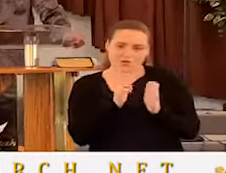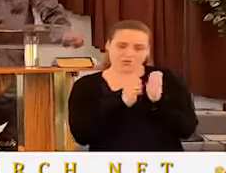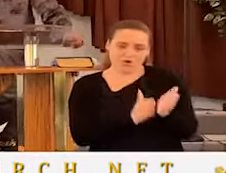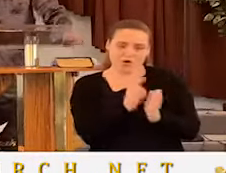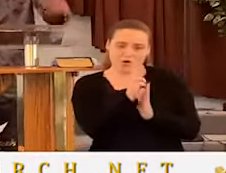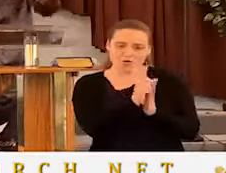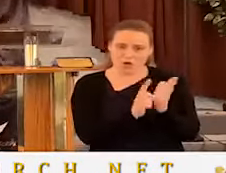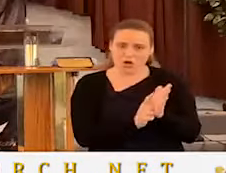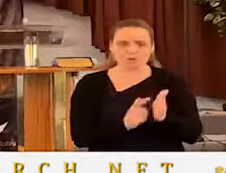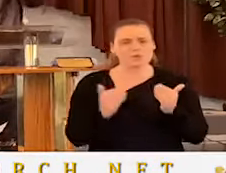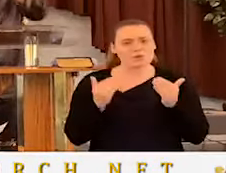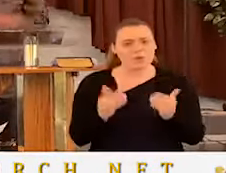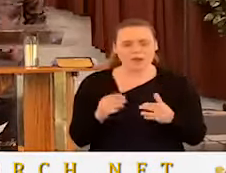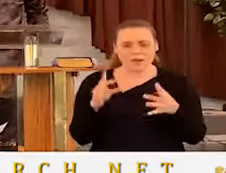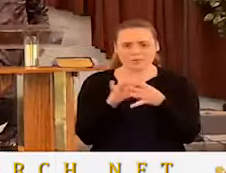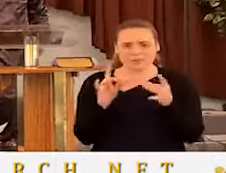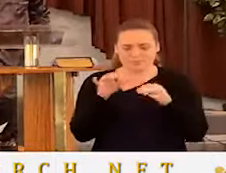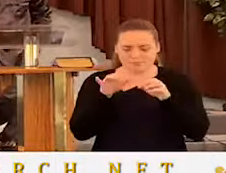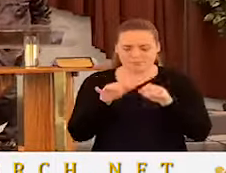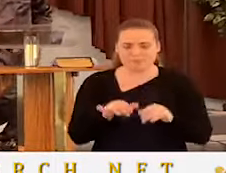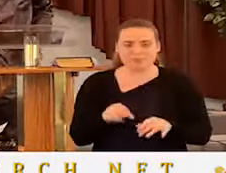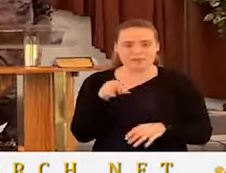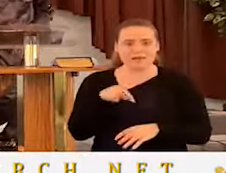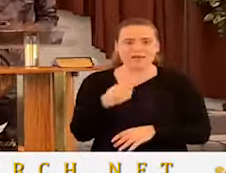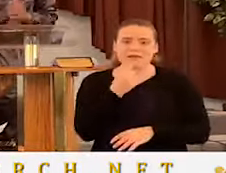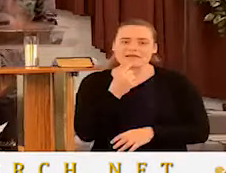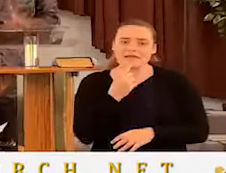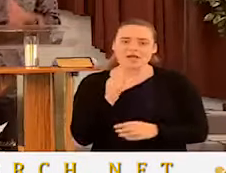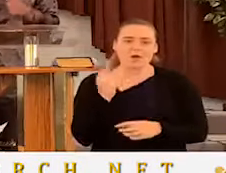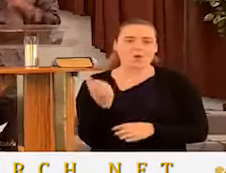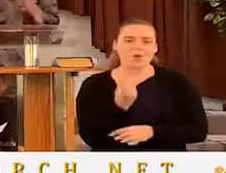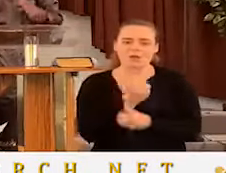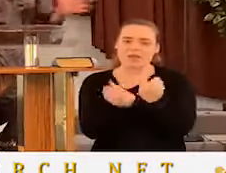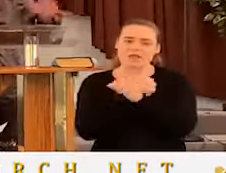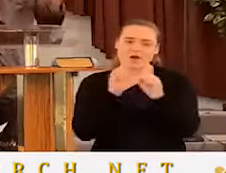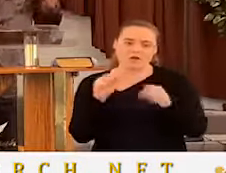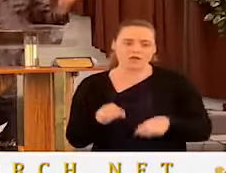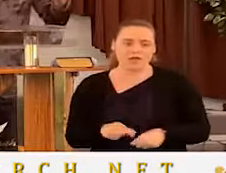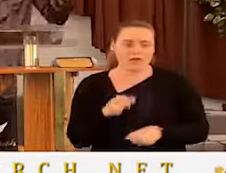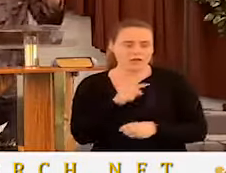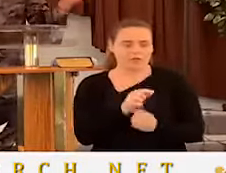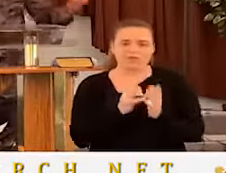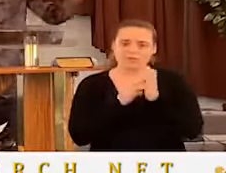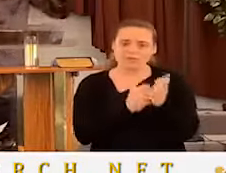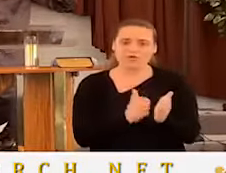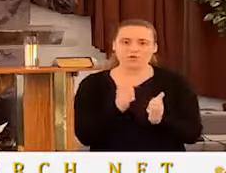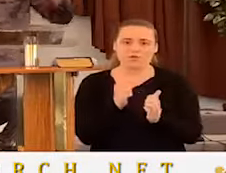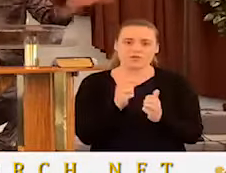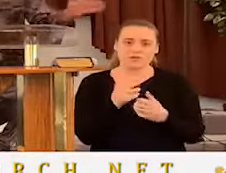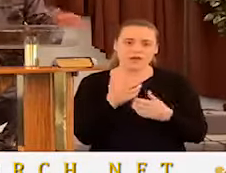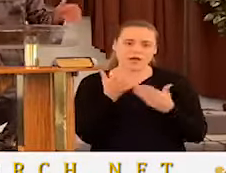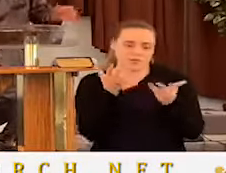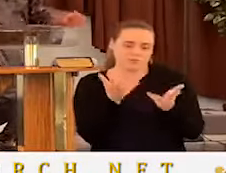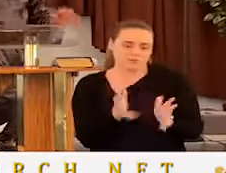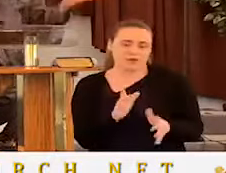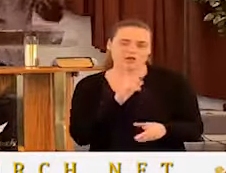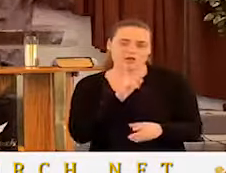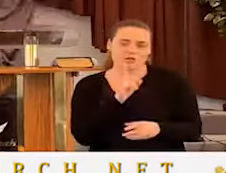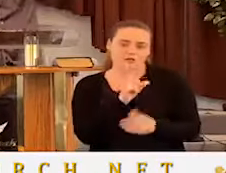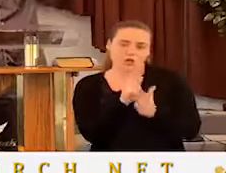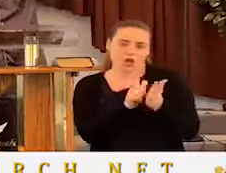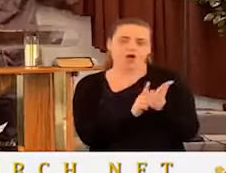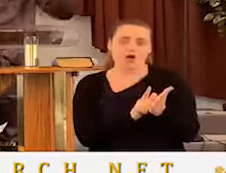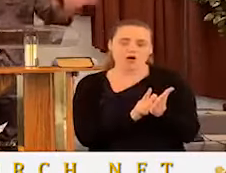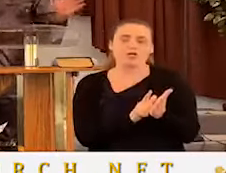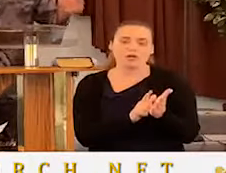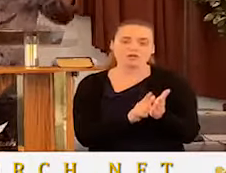law. Come on, say it. Only love fulfills the law. I'm going to tell you, it ain't nothing else but love. Just love. I don't